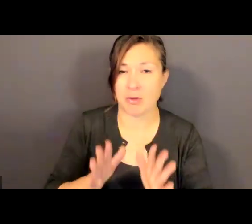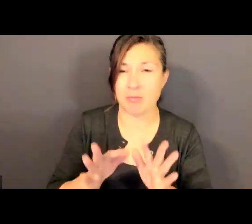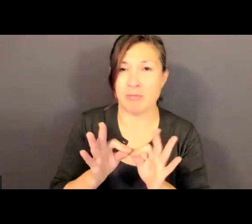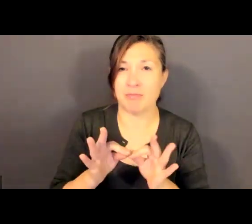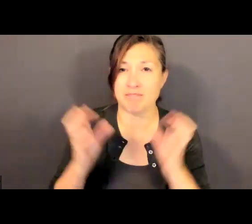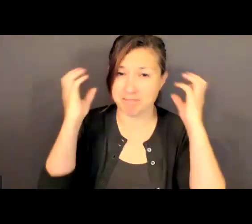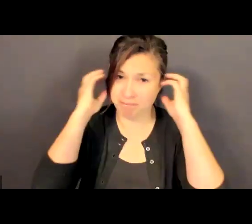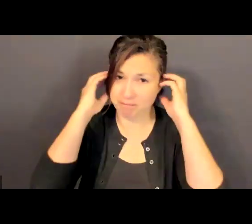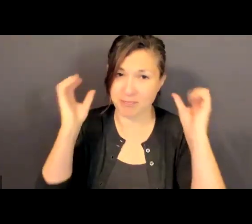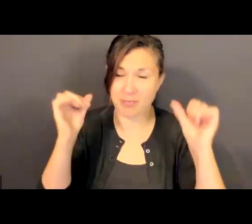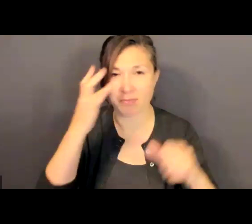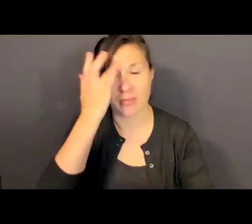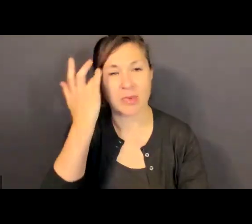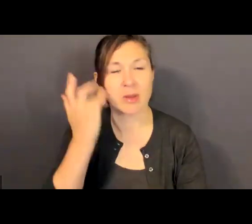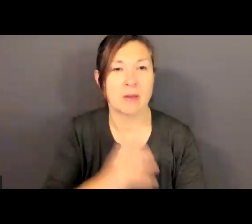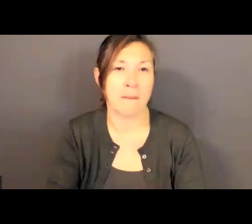usted.